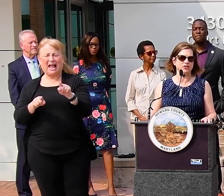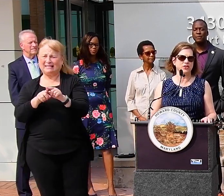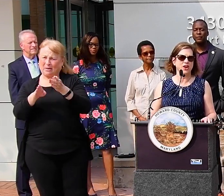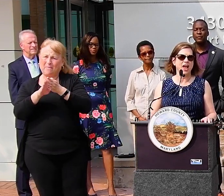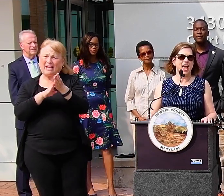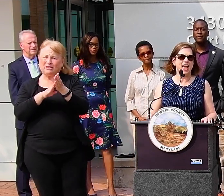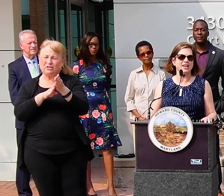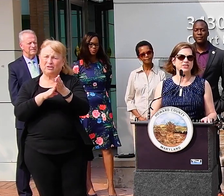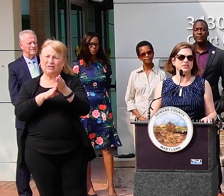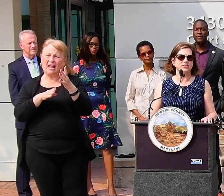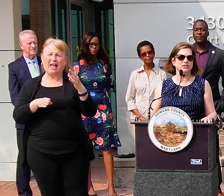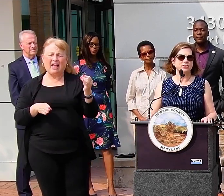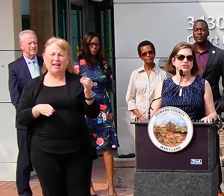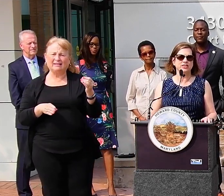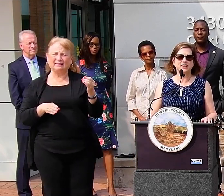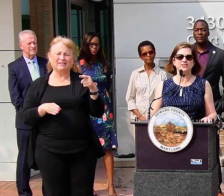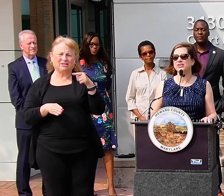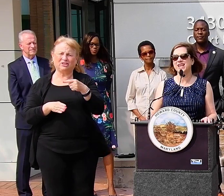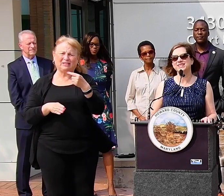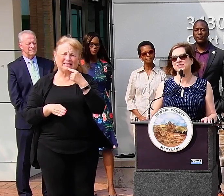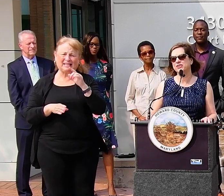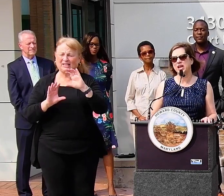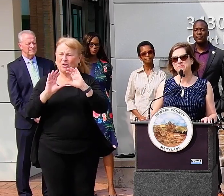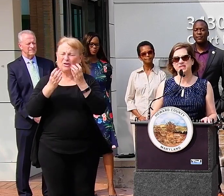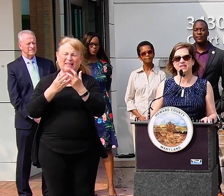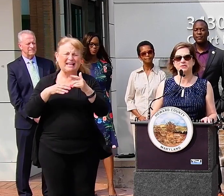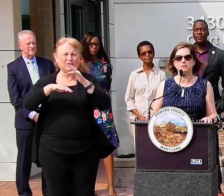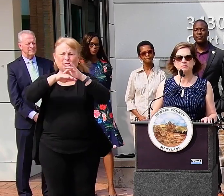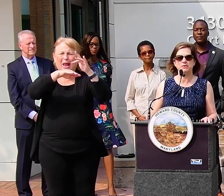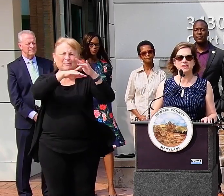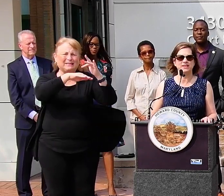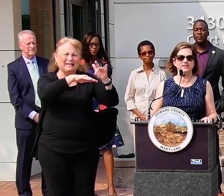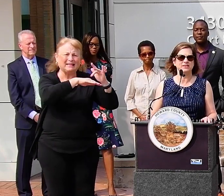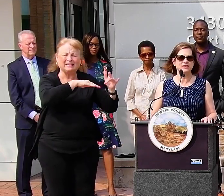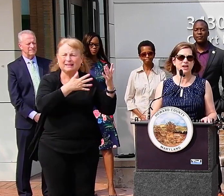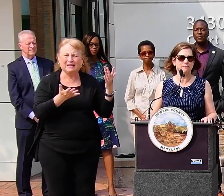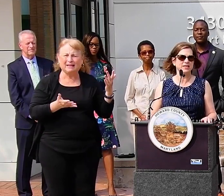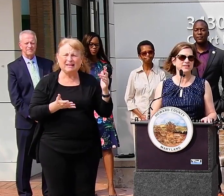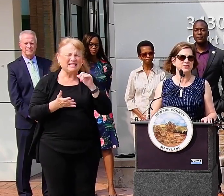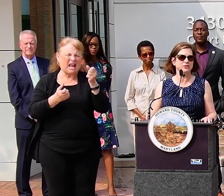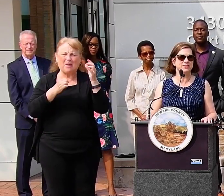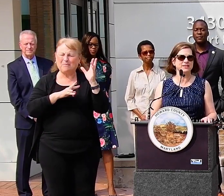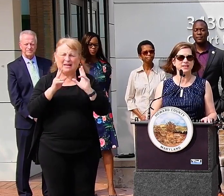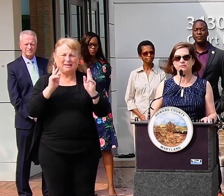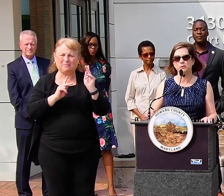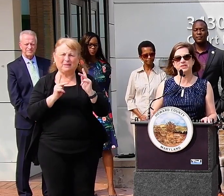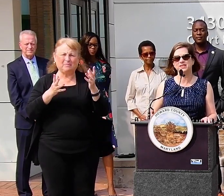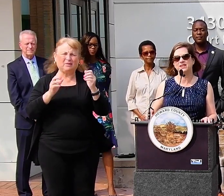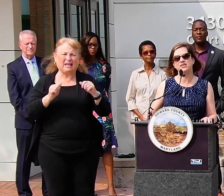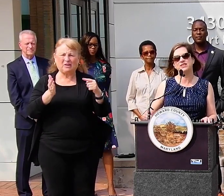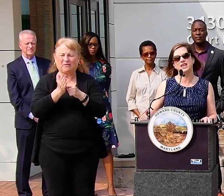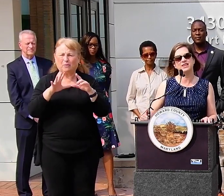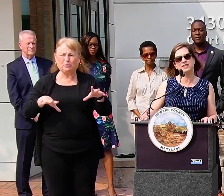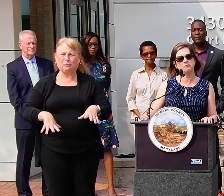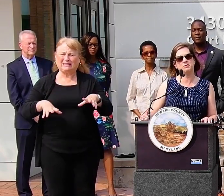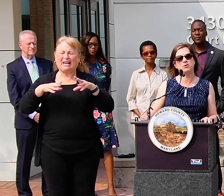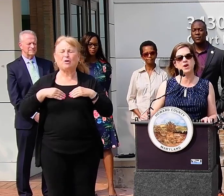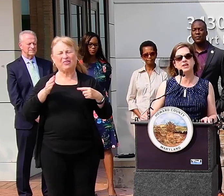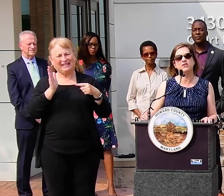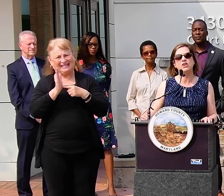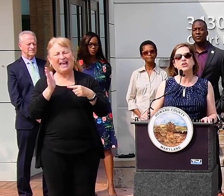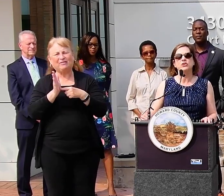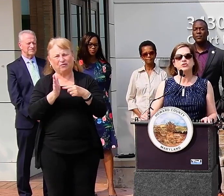a major, and she says her classes are empty because not many students can afford to take on the debt that